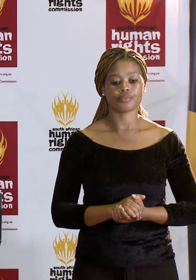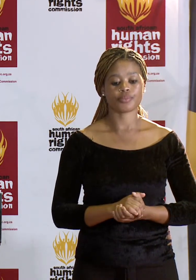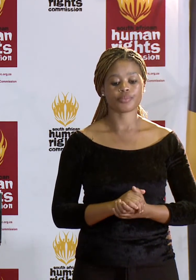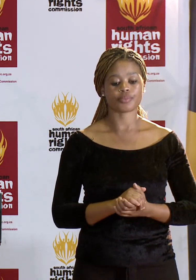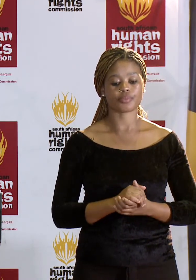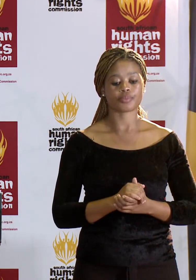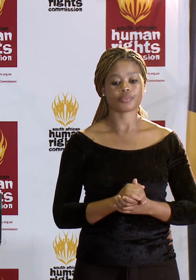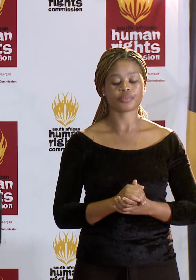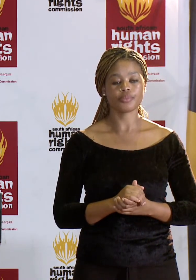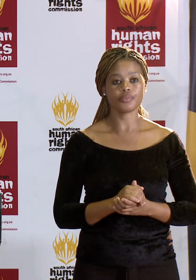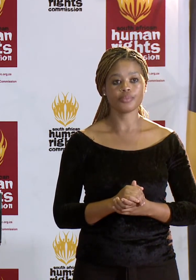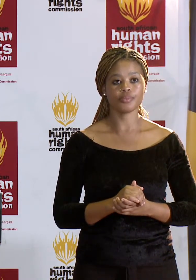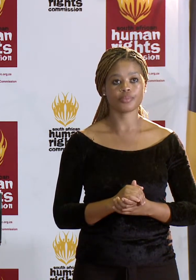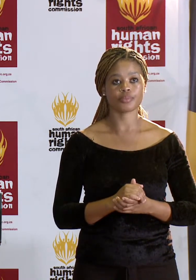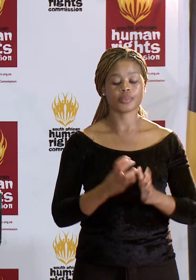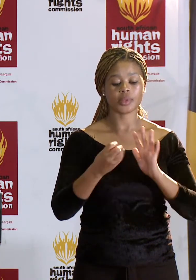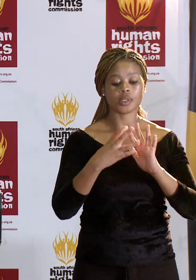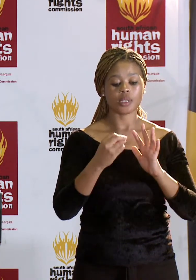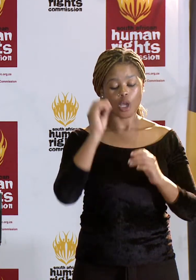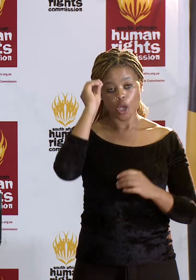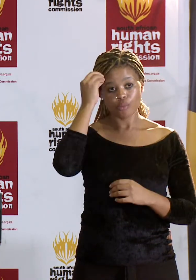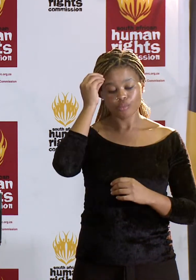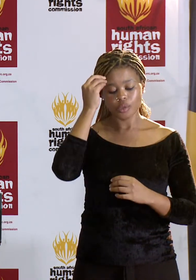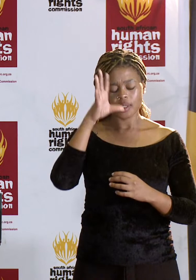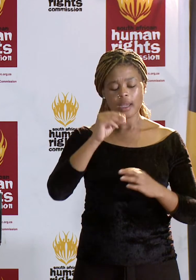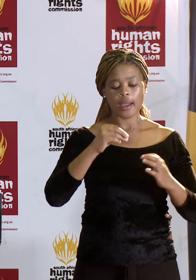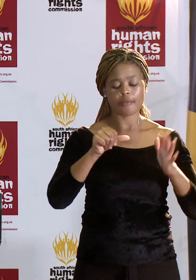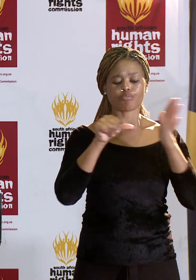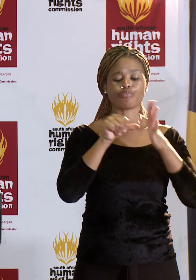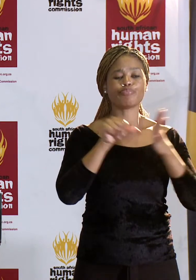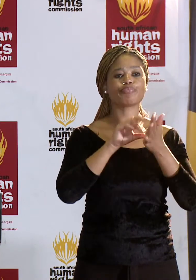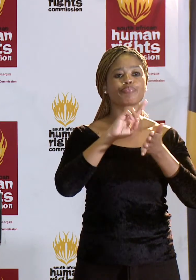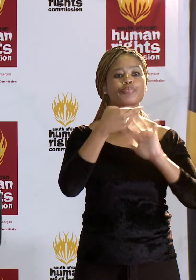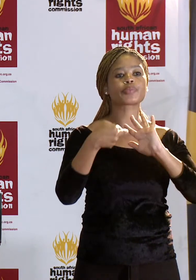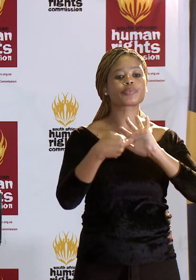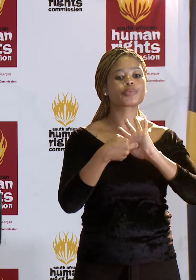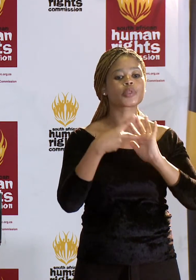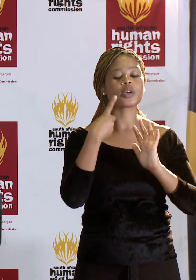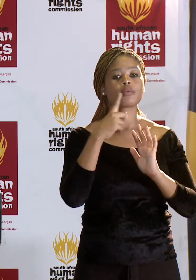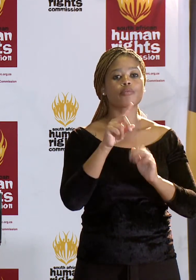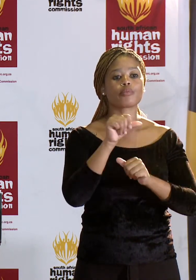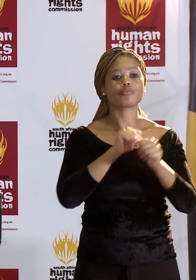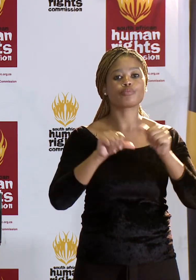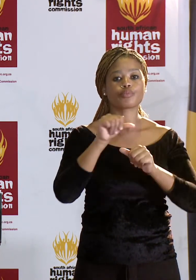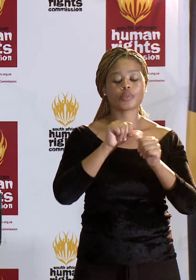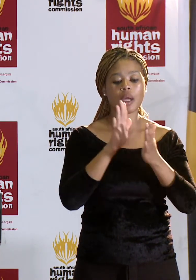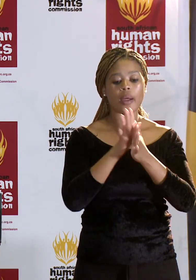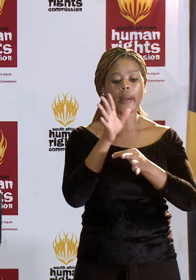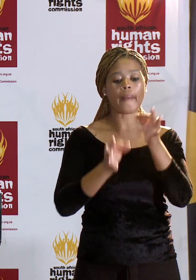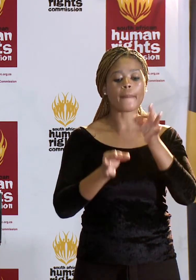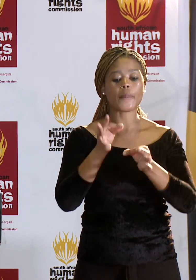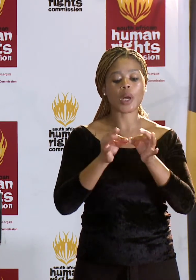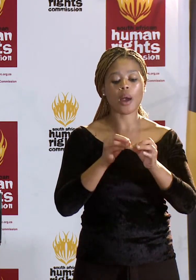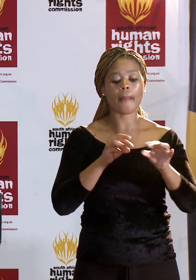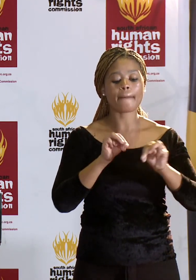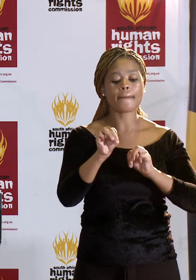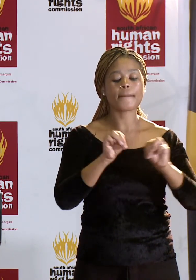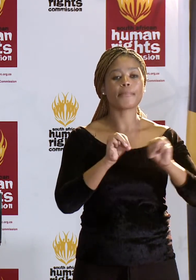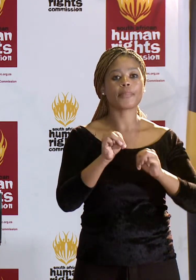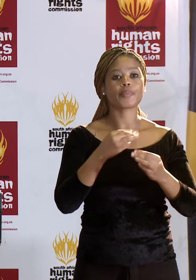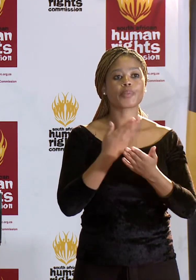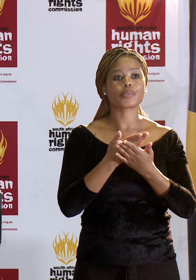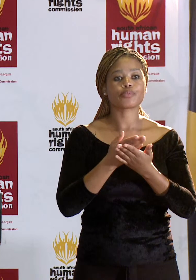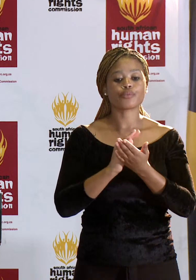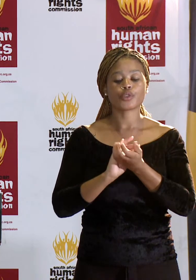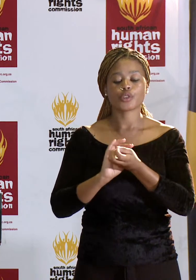Media use has played a critical role in social and political movements that